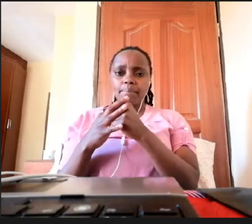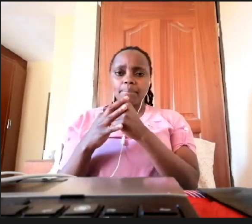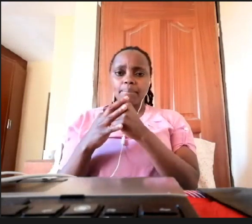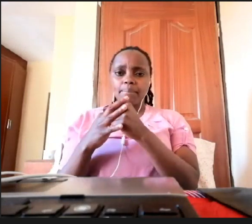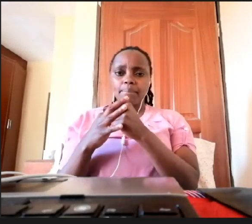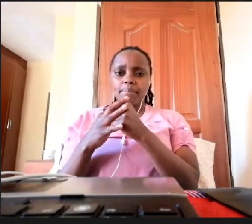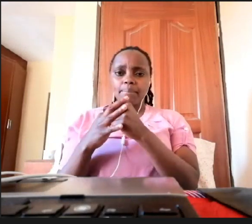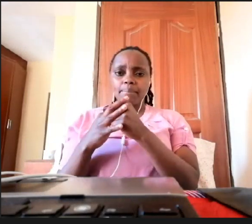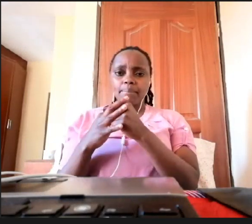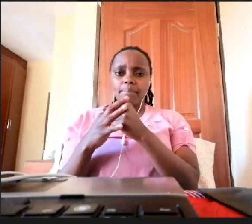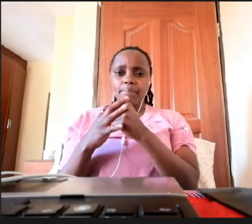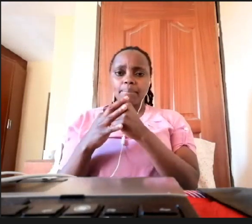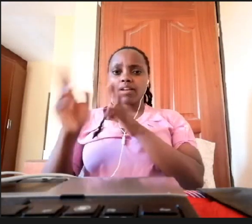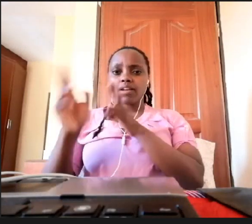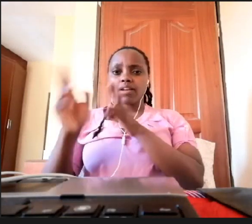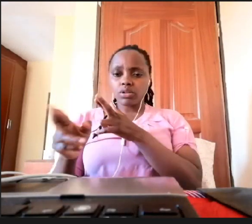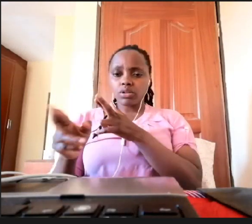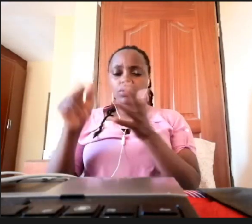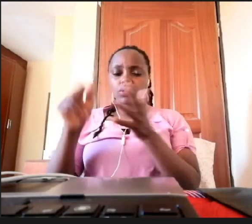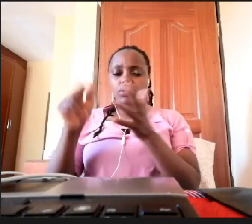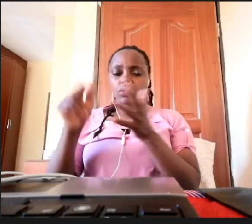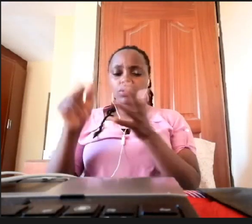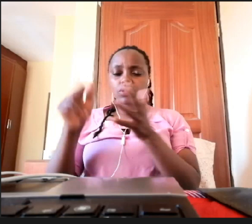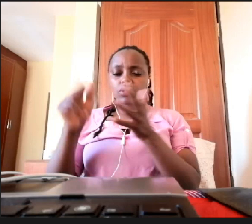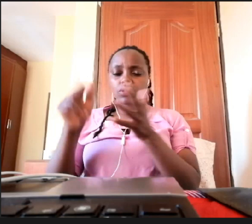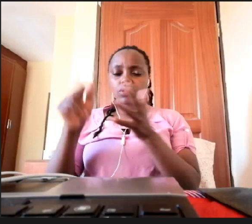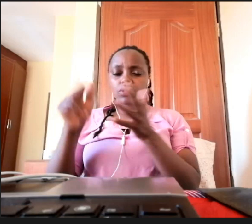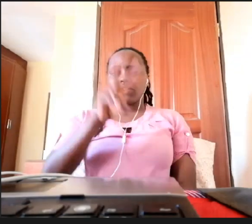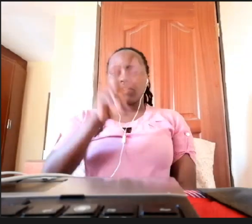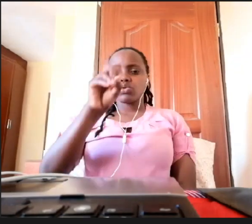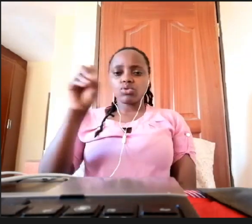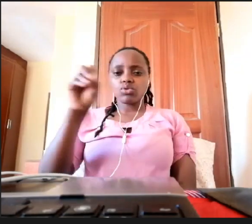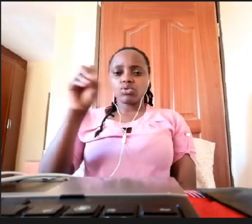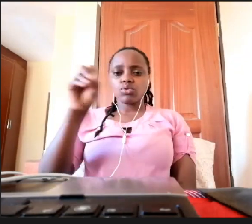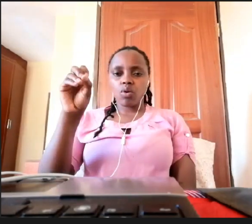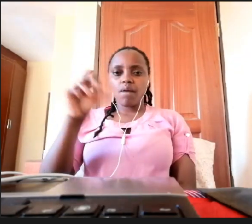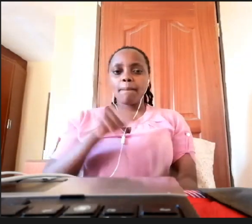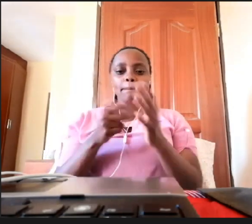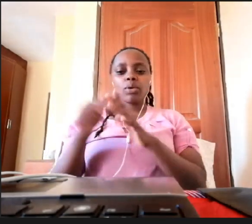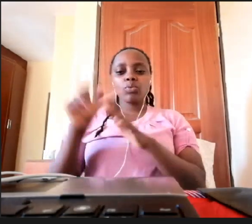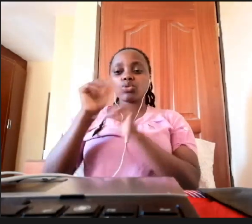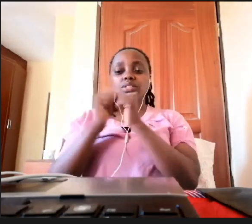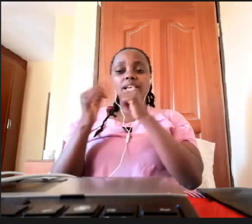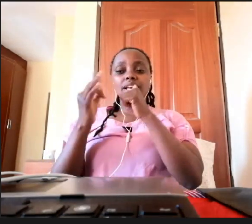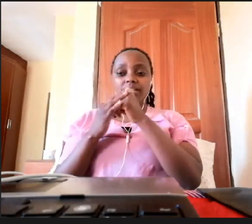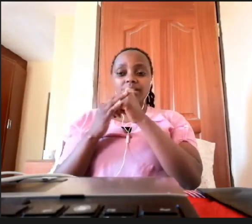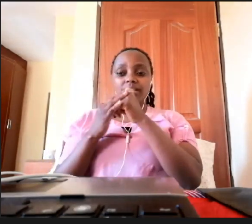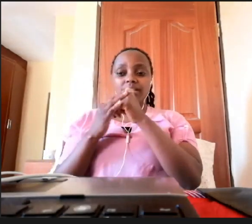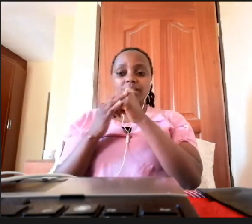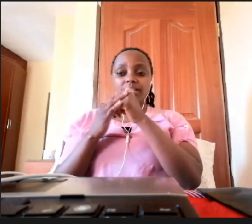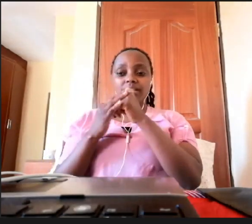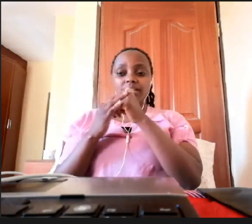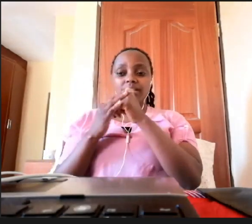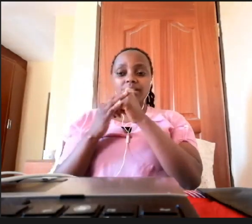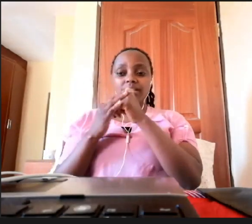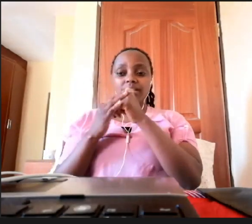the report was ratified in 2000. So we took 18 years before we wrote our initial report.